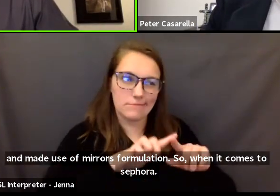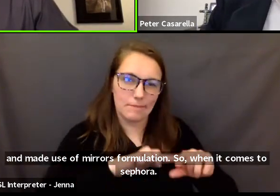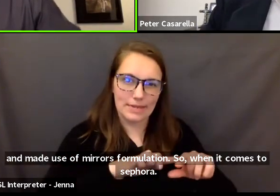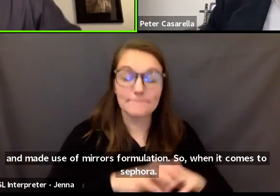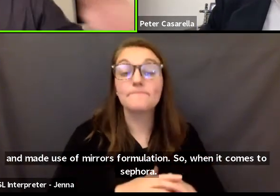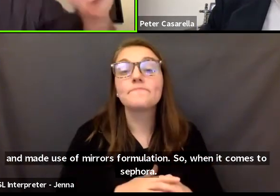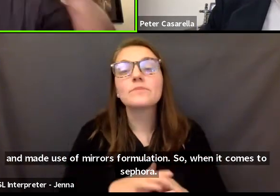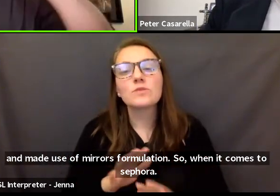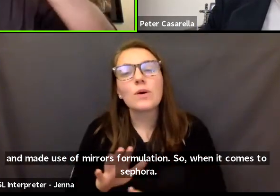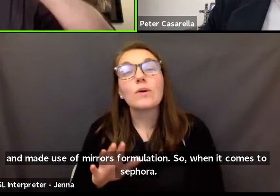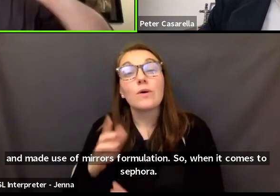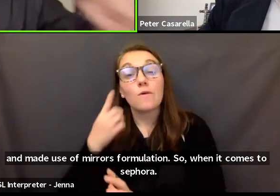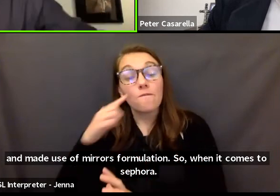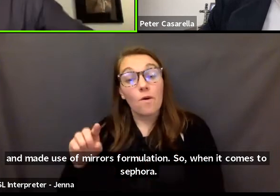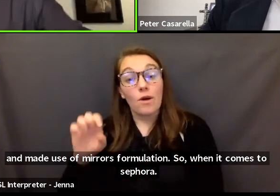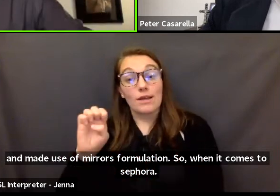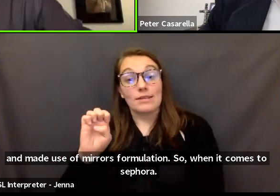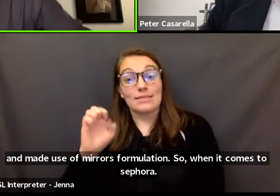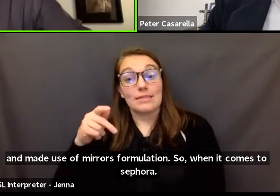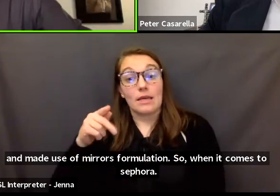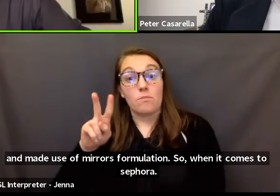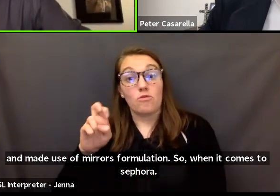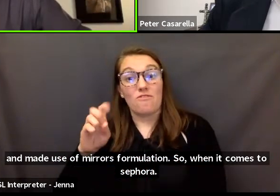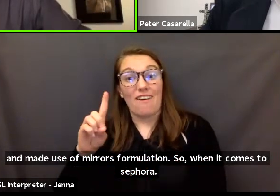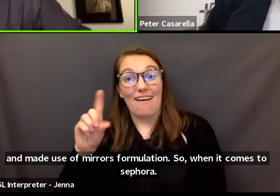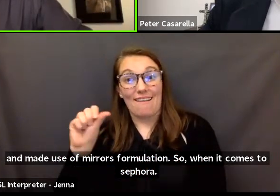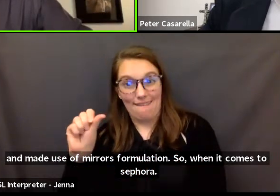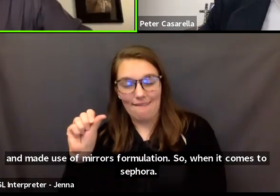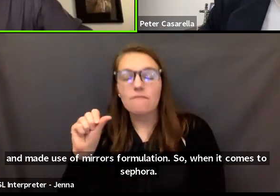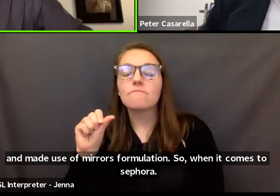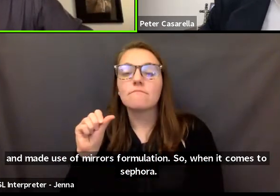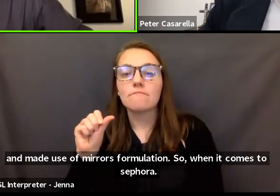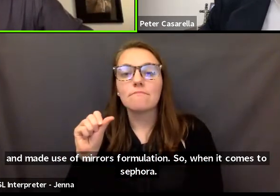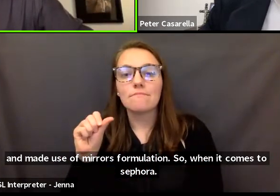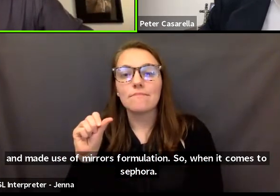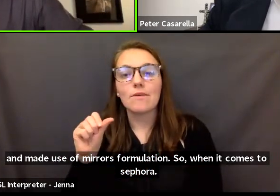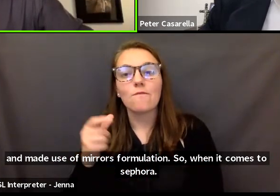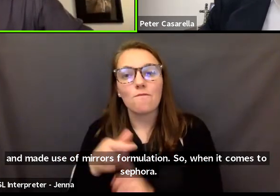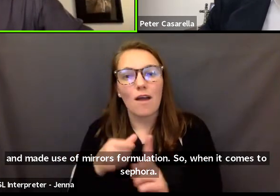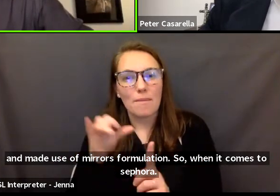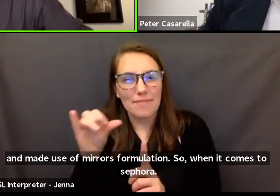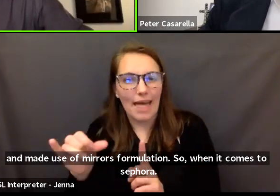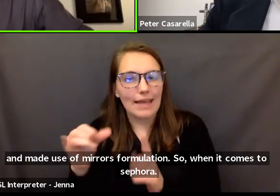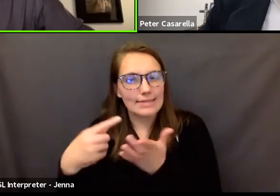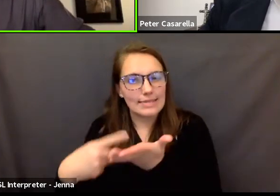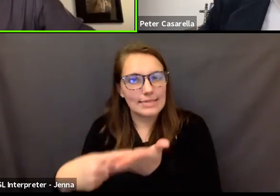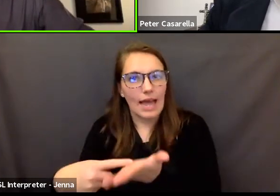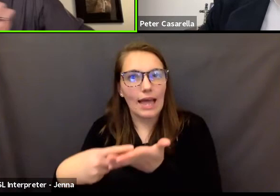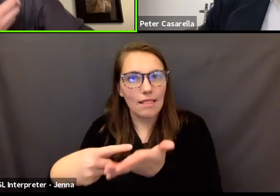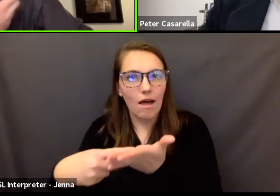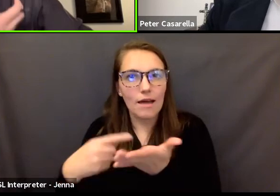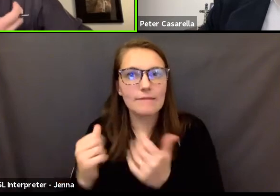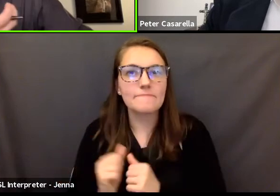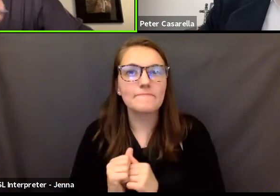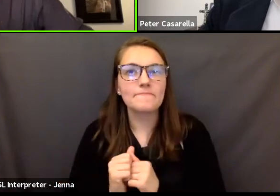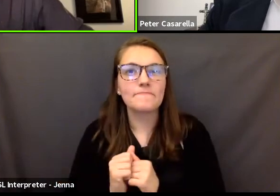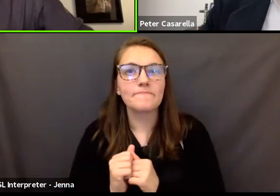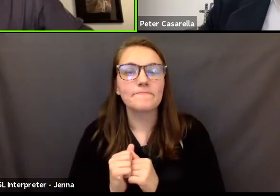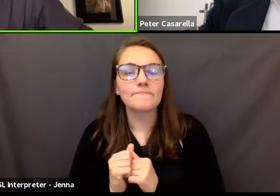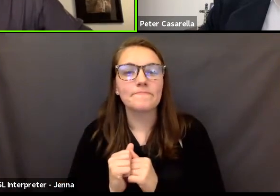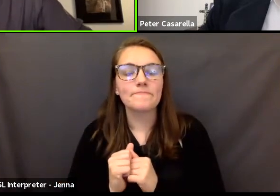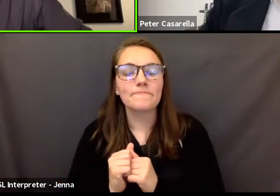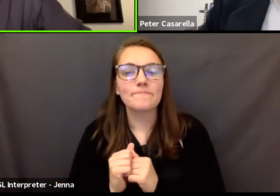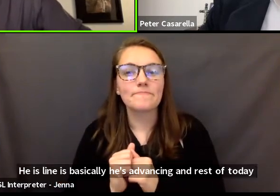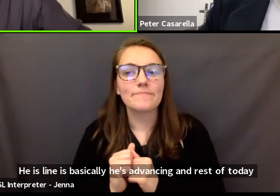I think part of the challenge in that dialogue in Democritus Alter, he his line is basically, he's advancing